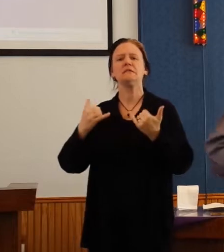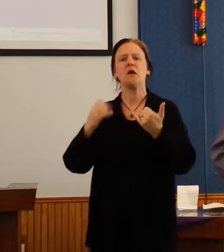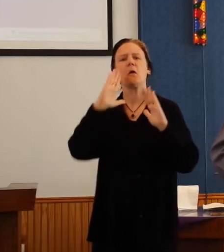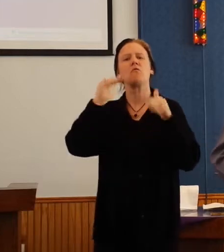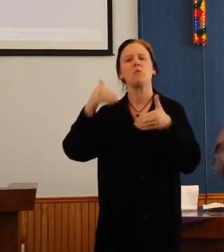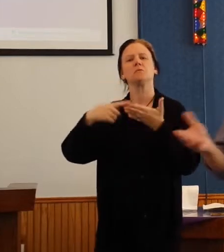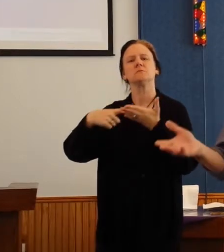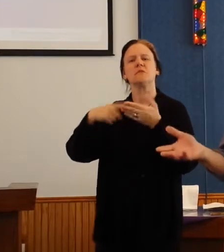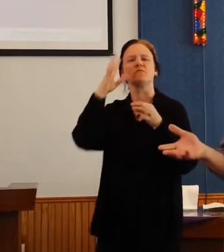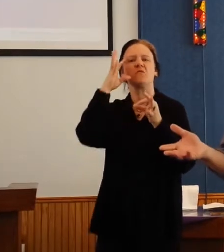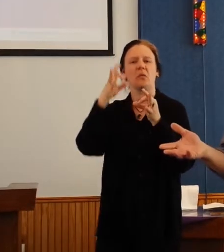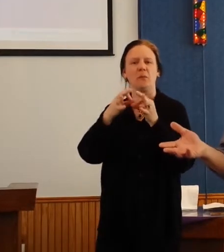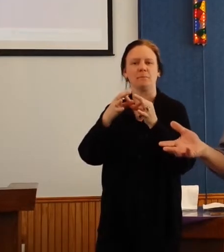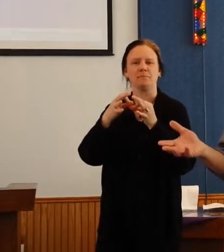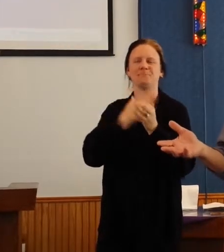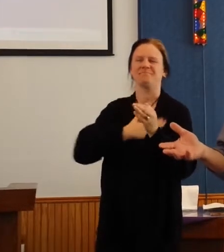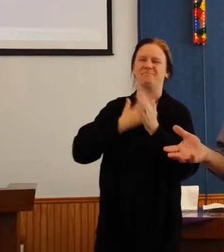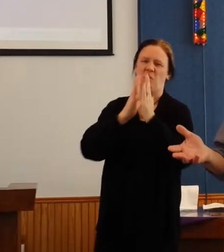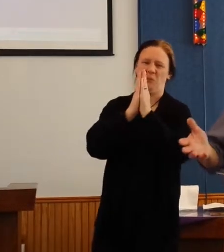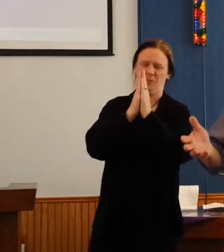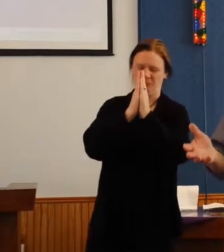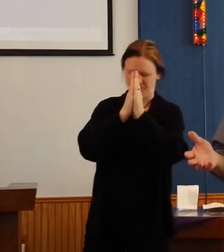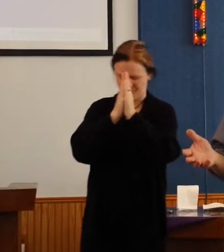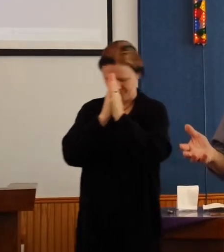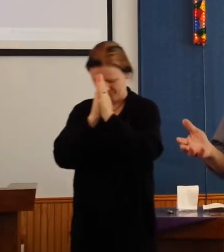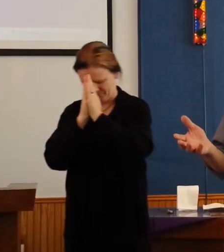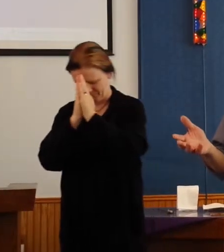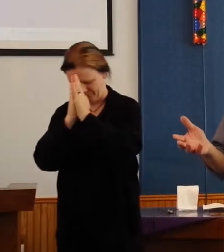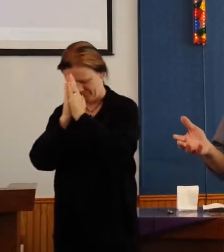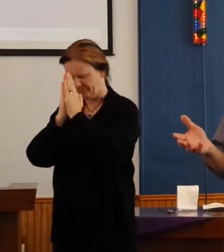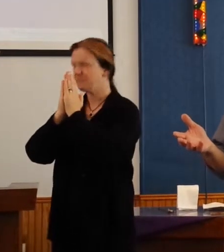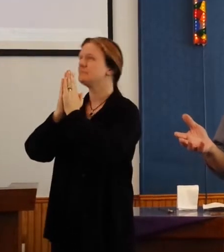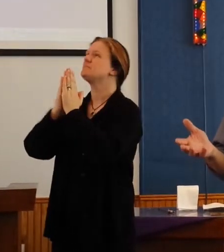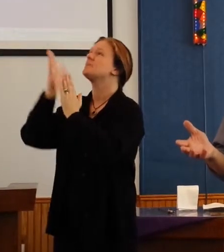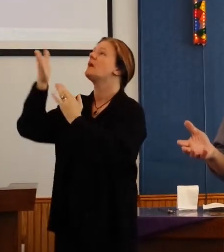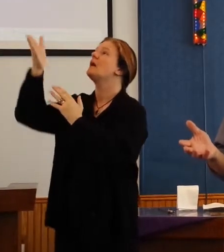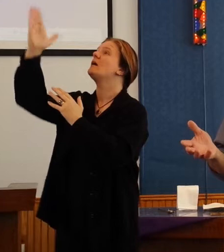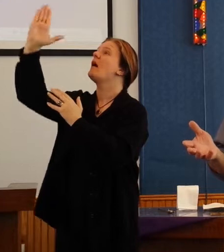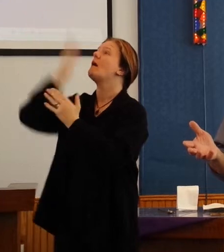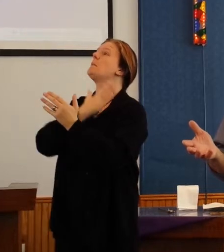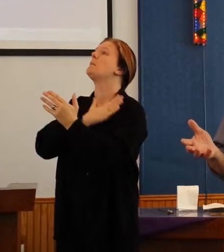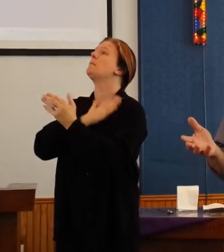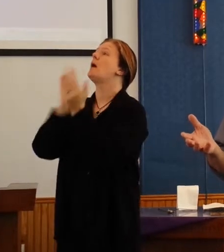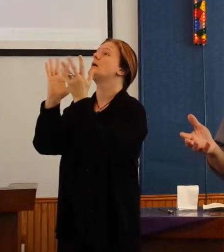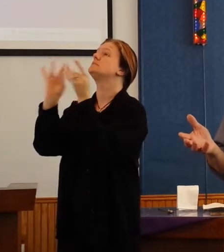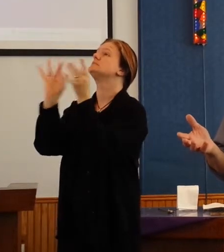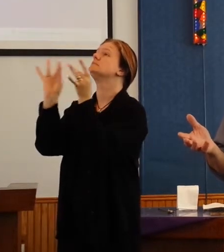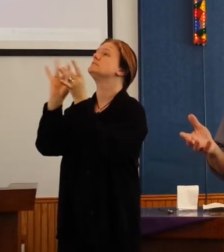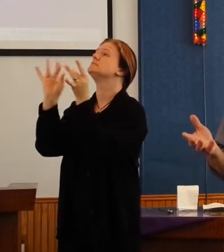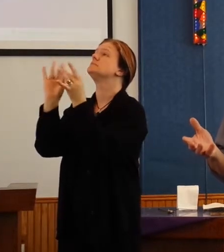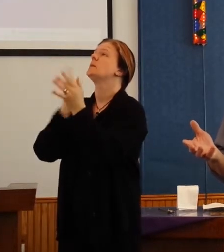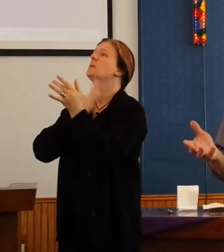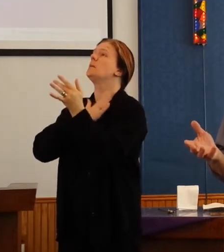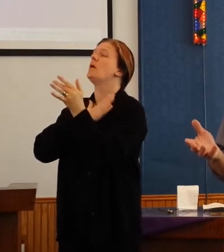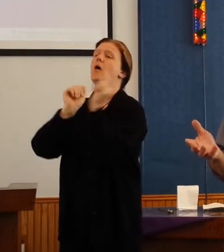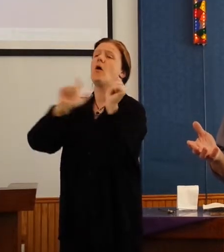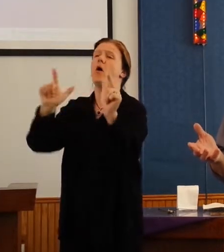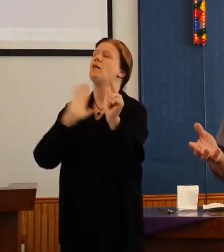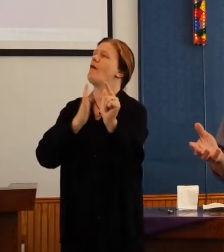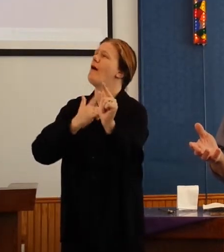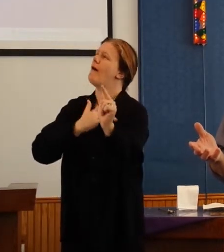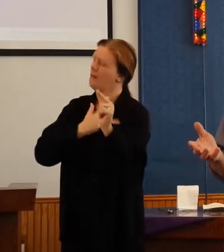Jesus. Would you pray with me? Dear Creator God, may the words of my mouth and the meditations of all of our hearts